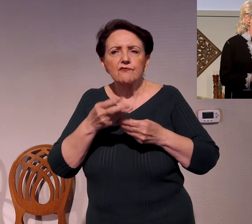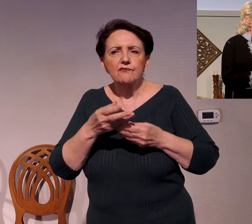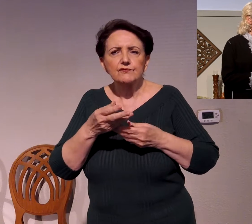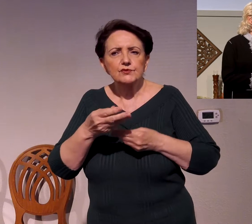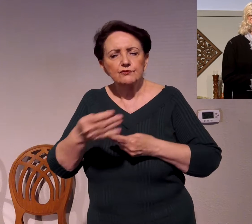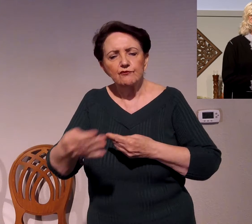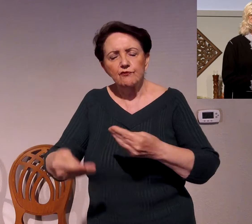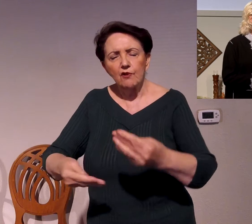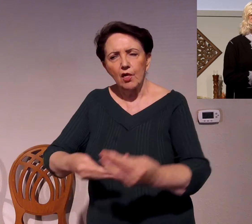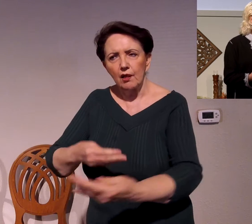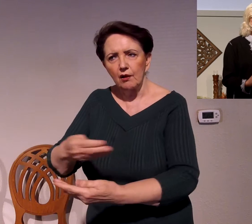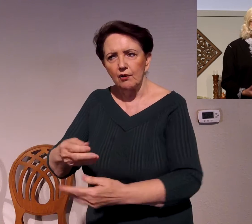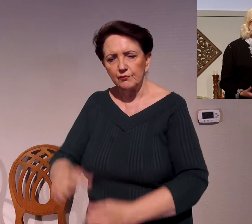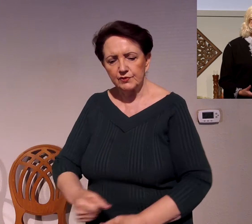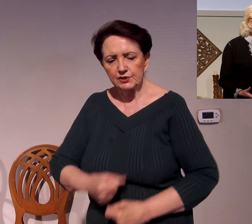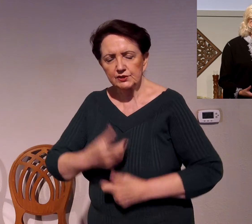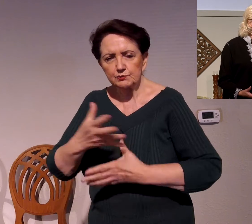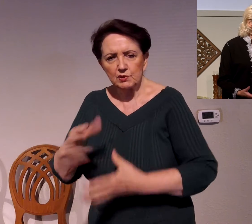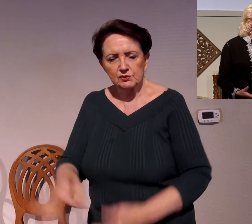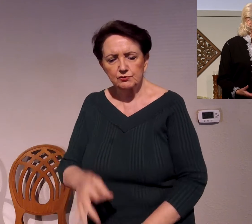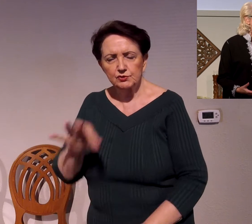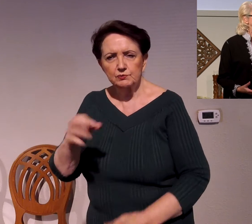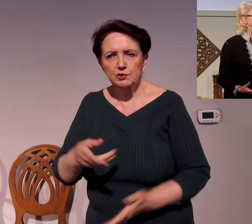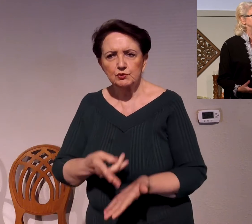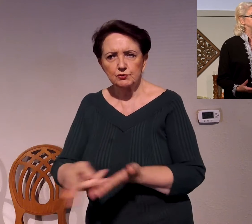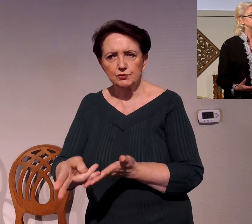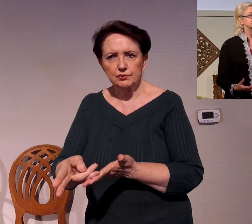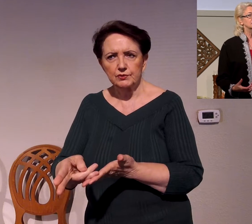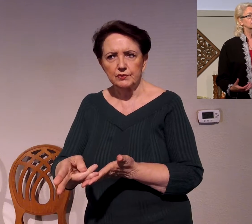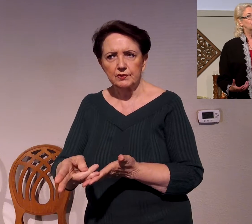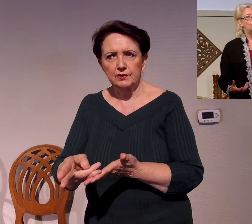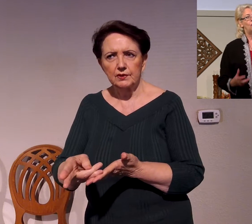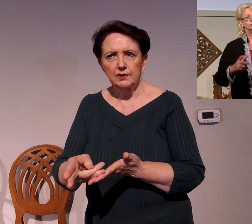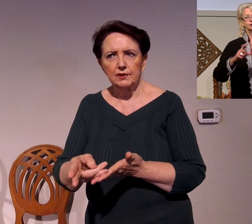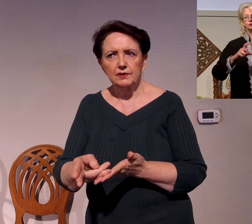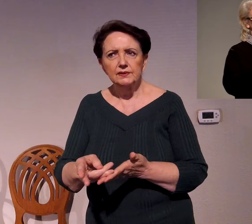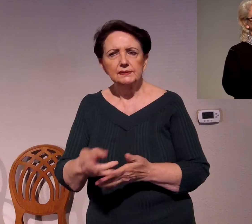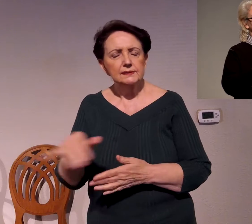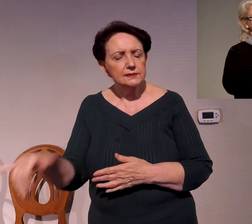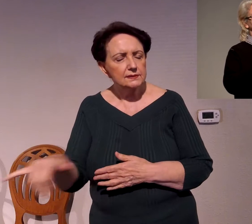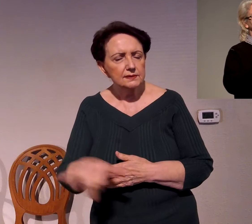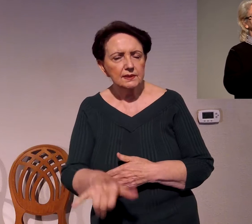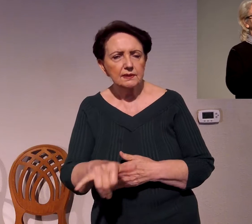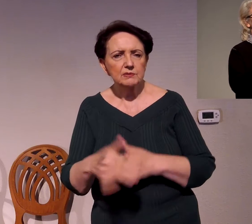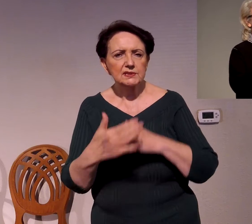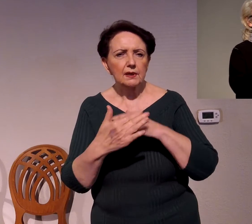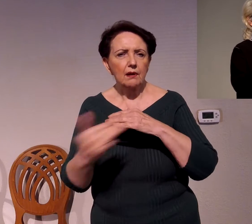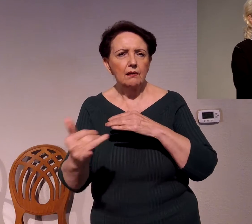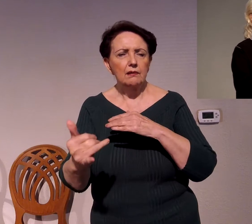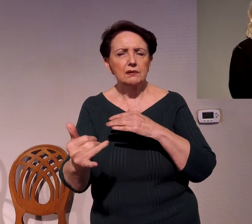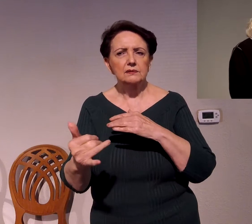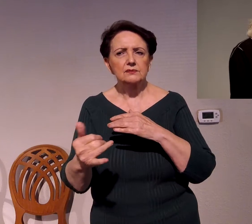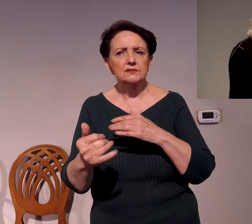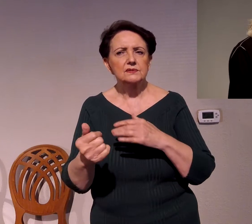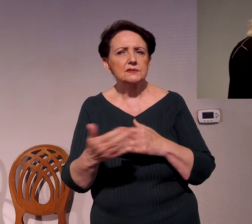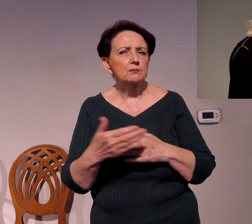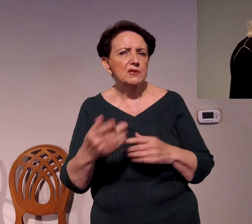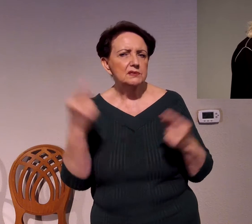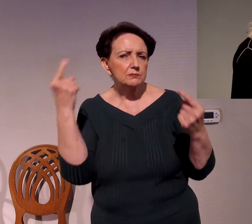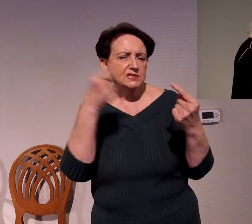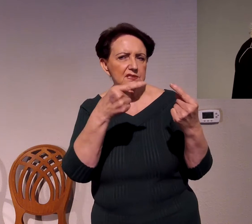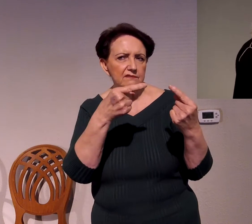the expression of our spiritual truth as it is a call to something in